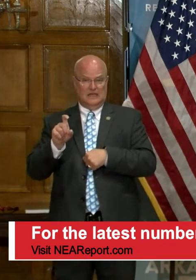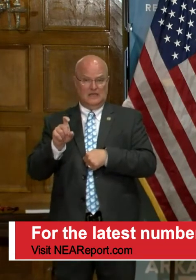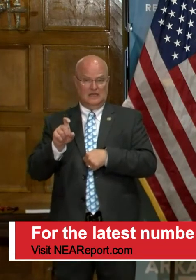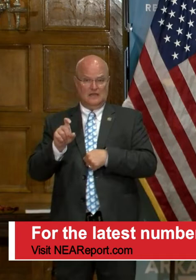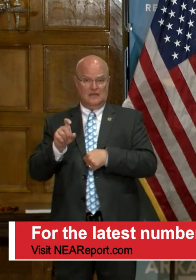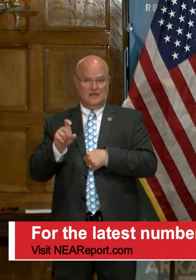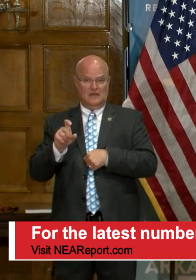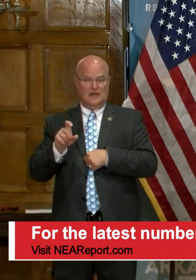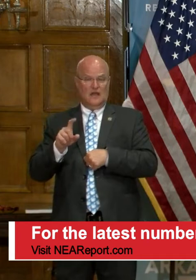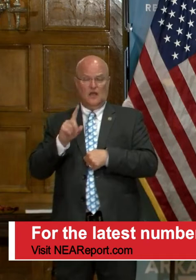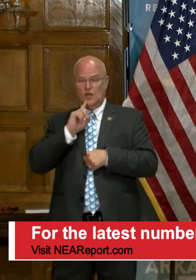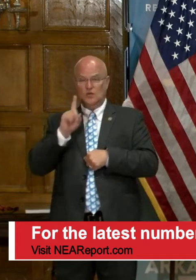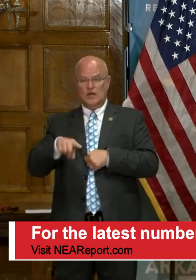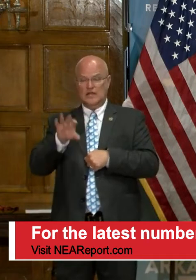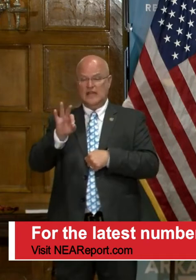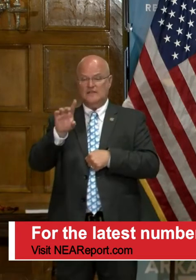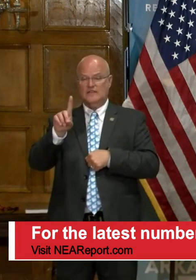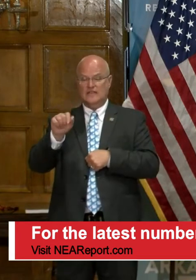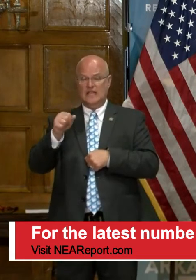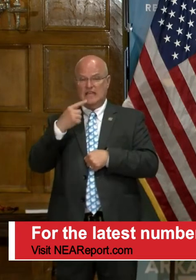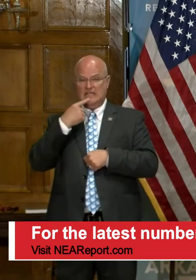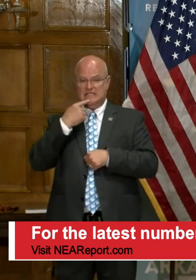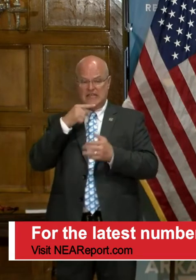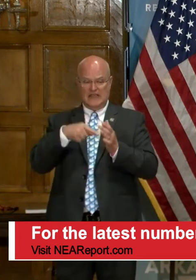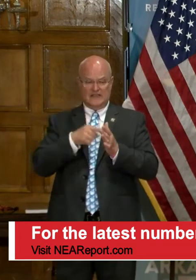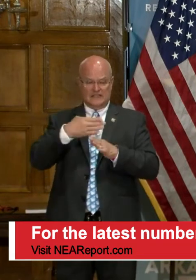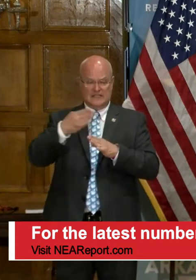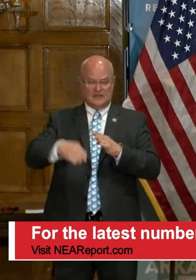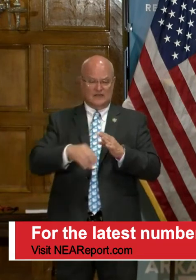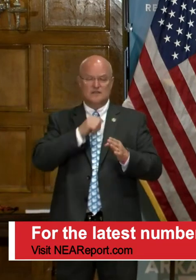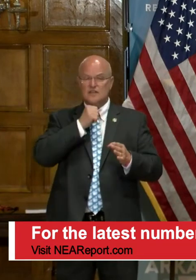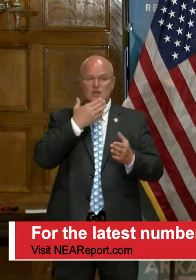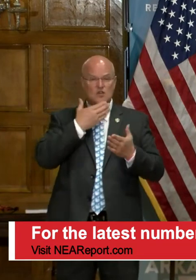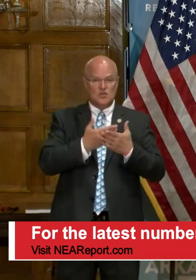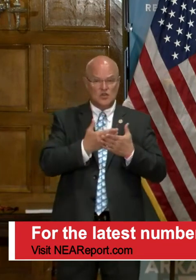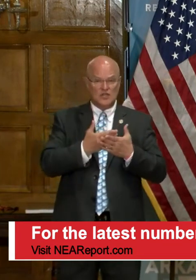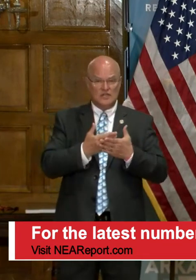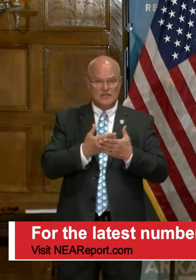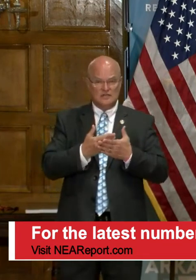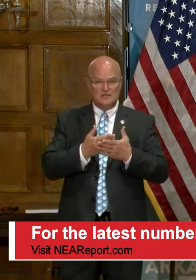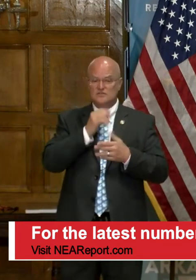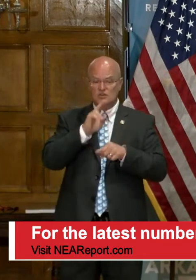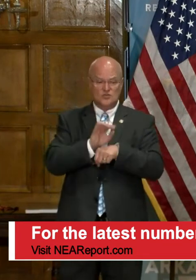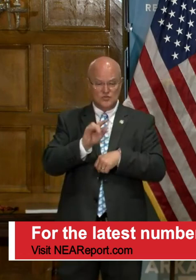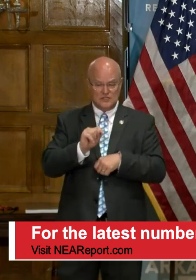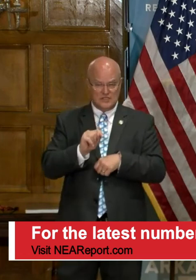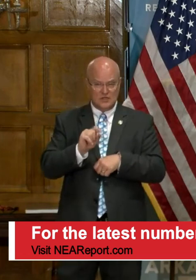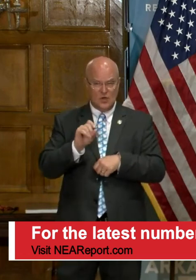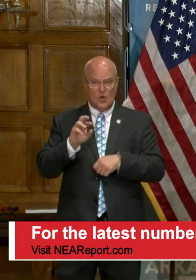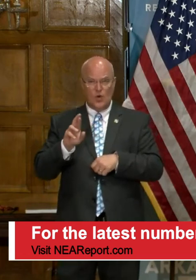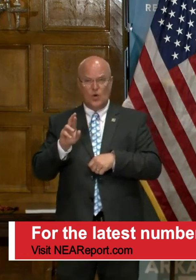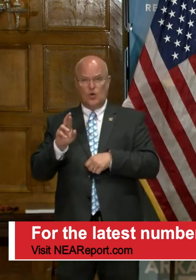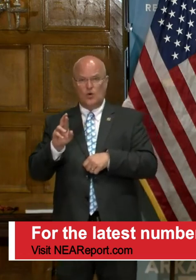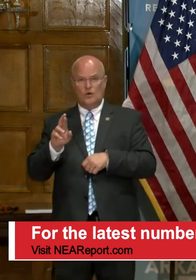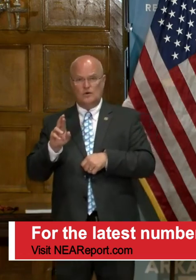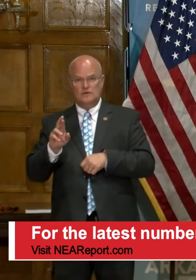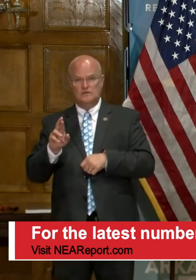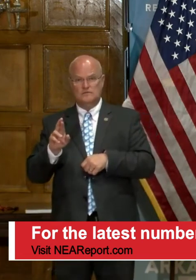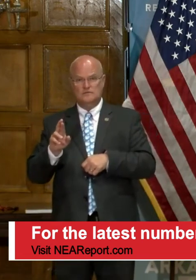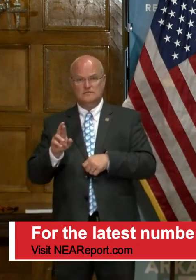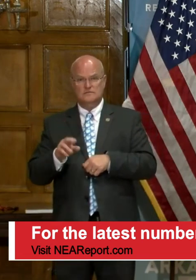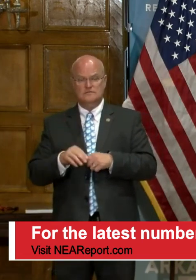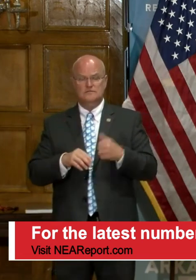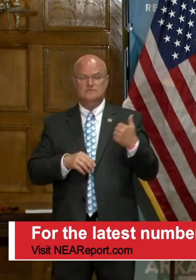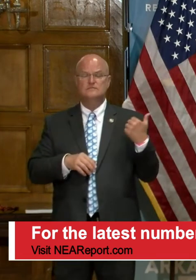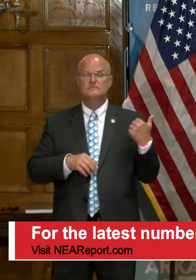been directed by the FDA to say, this turns out not to be any good, don't use it, or?